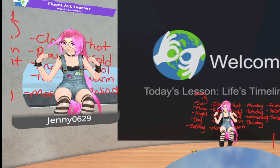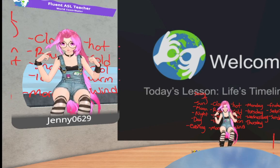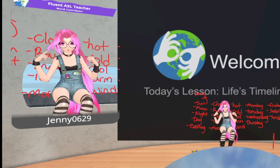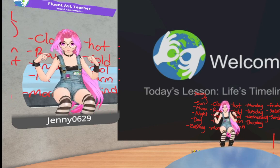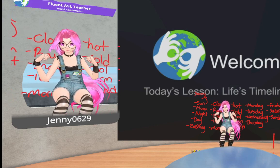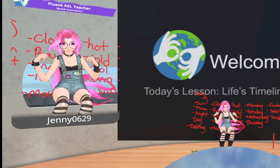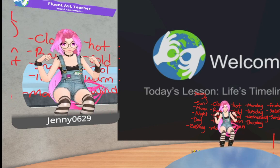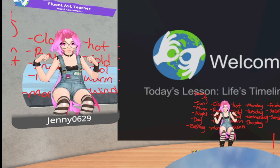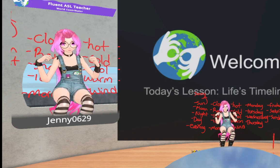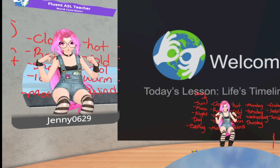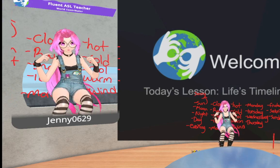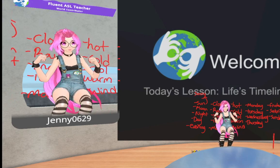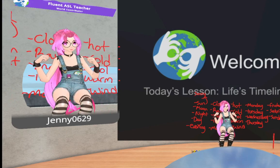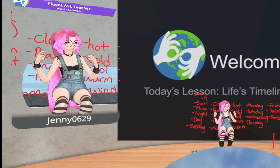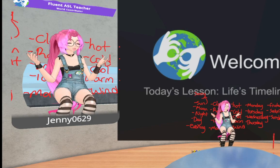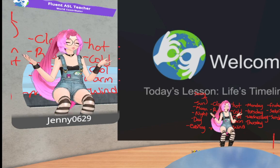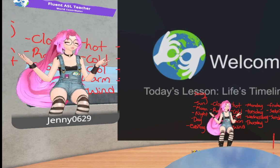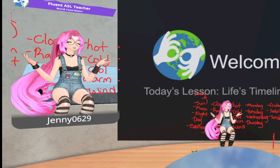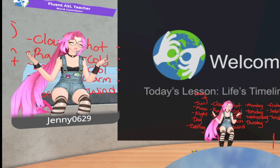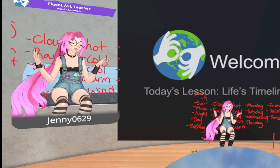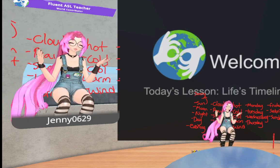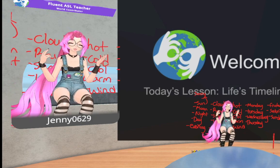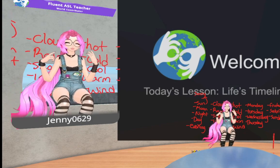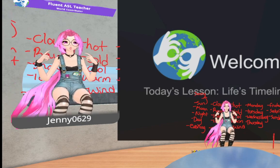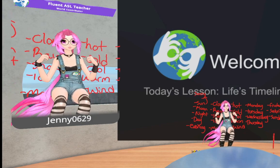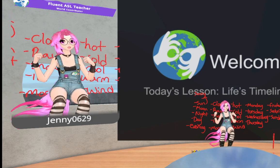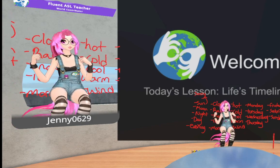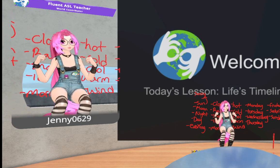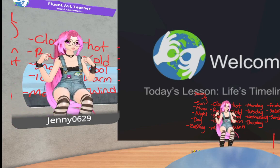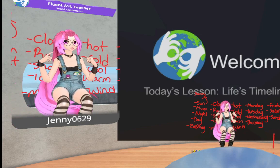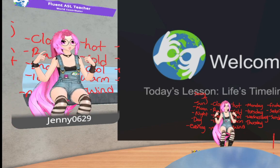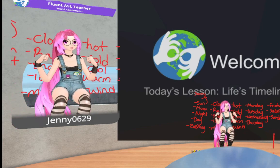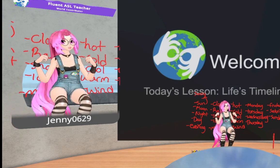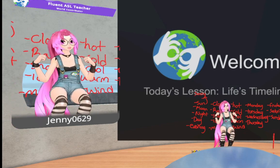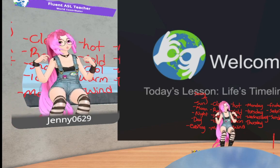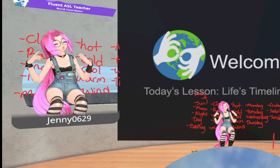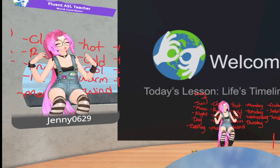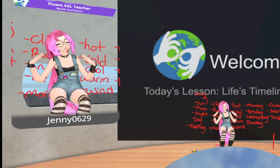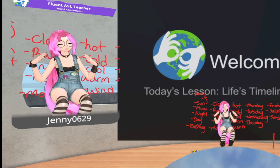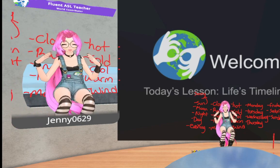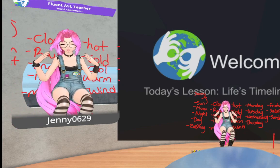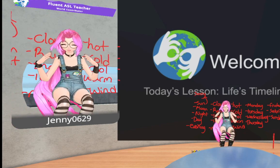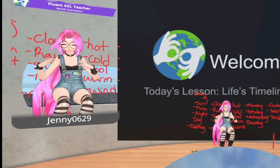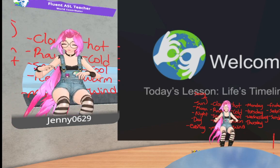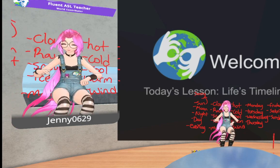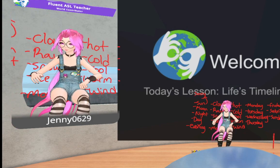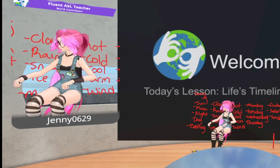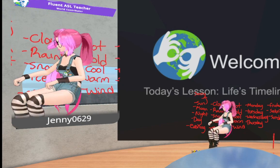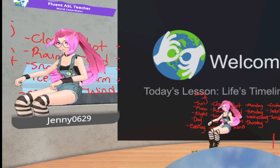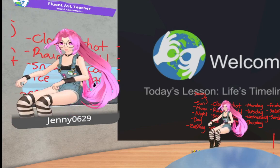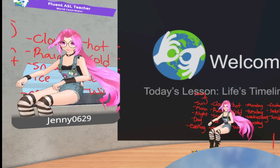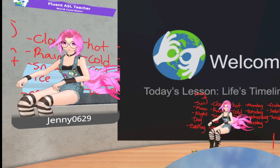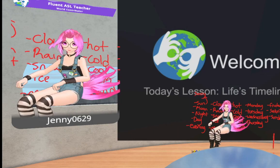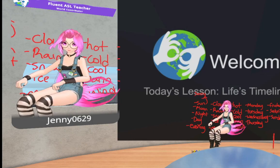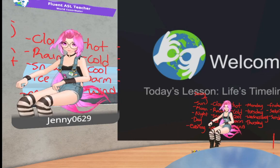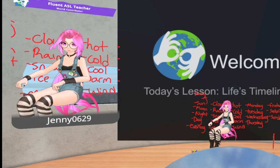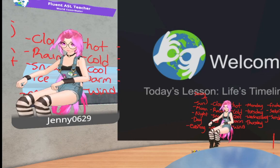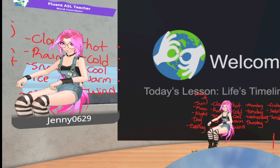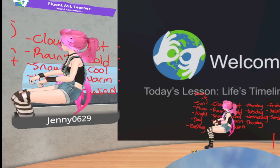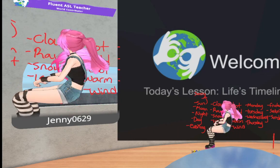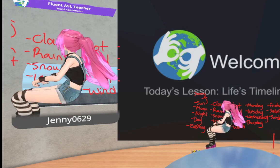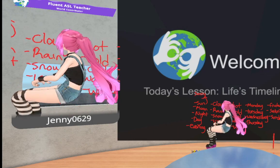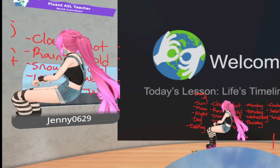of. Okay, I wouldn't be surprised if there's another sign, but for me, I've always signed loud or sound.